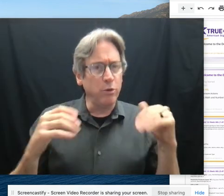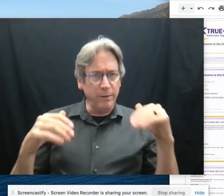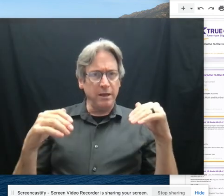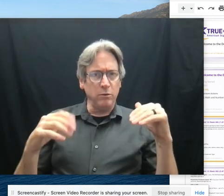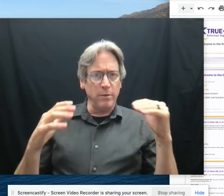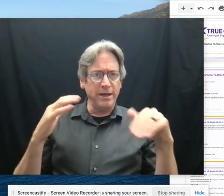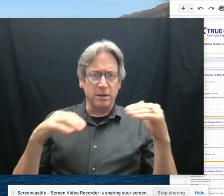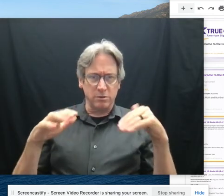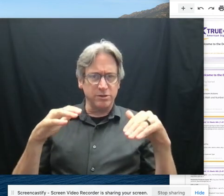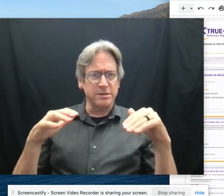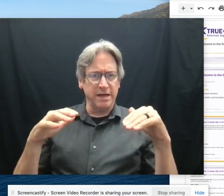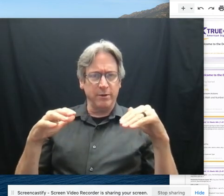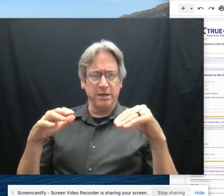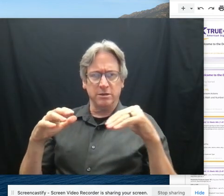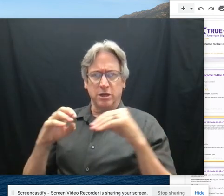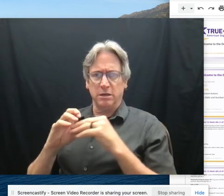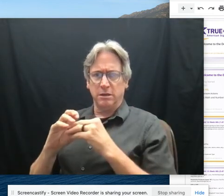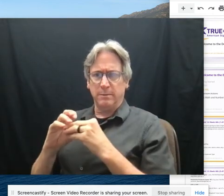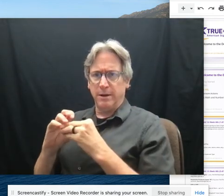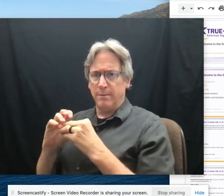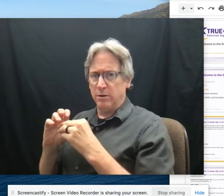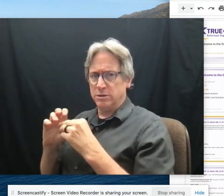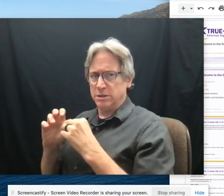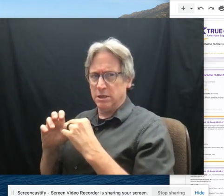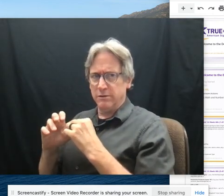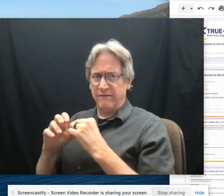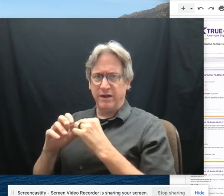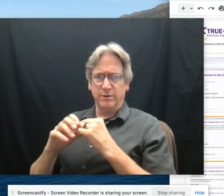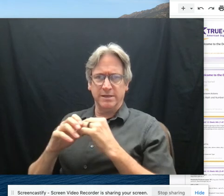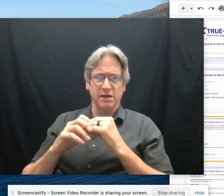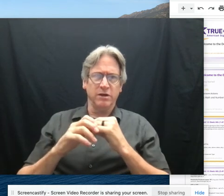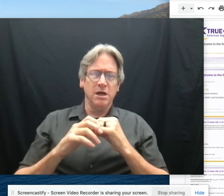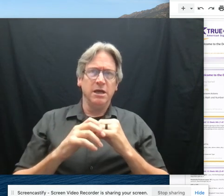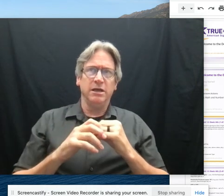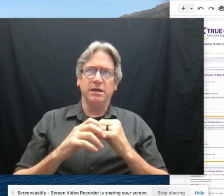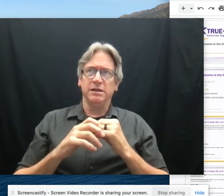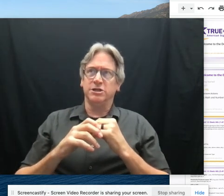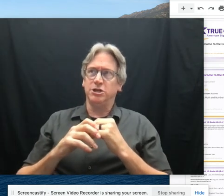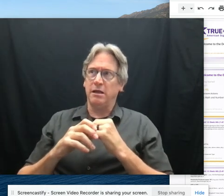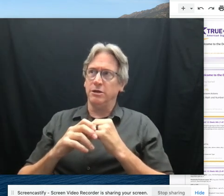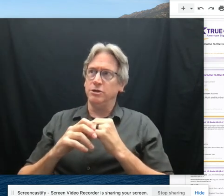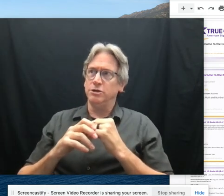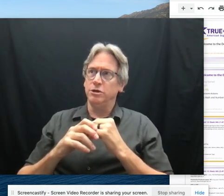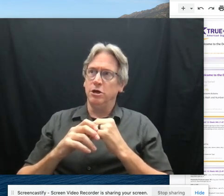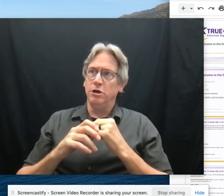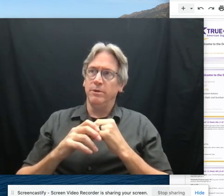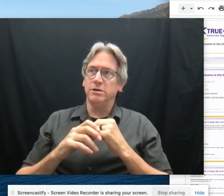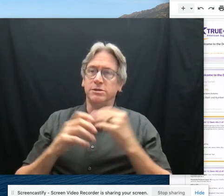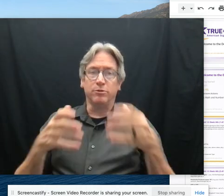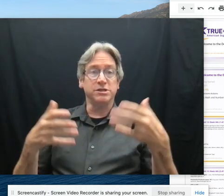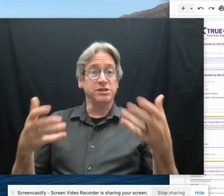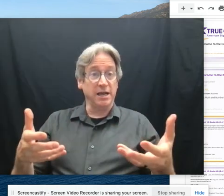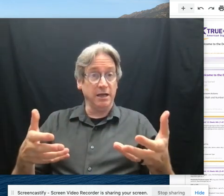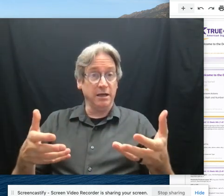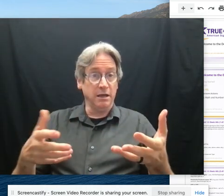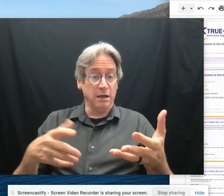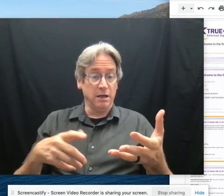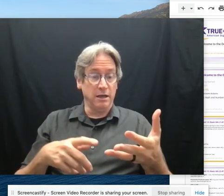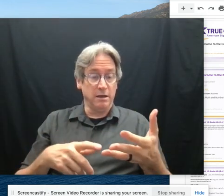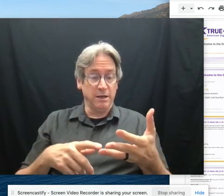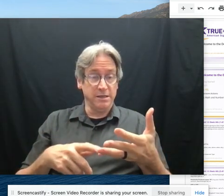there will be, when we get closer to that, we can talk a little bit about that video itself. It is a challenge because the person